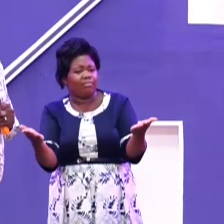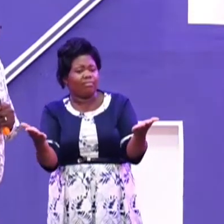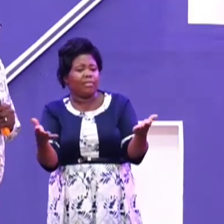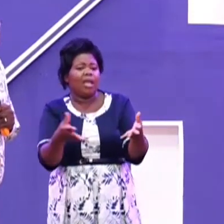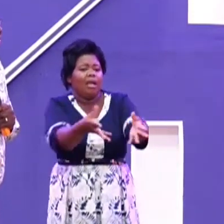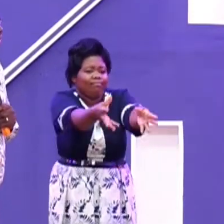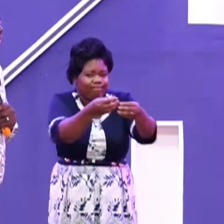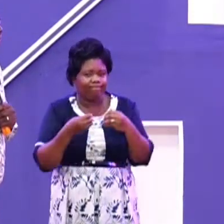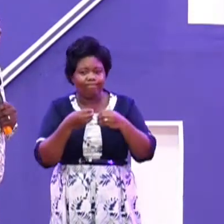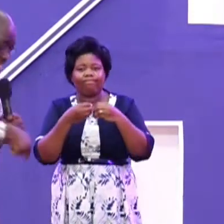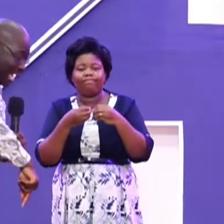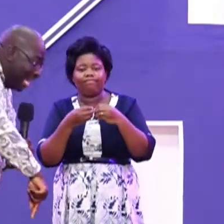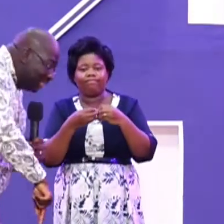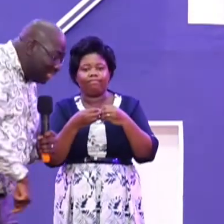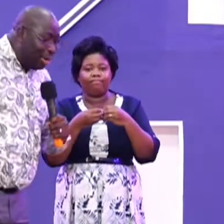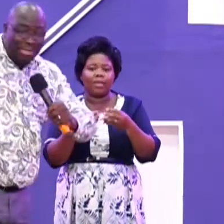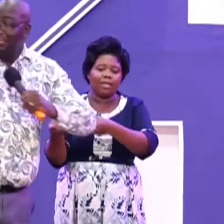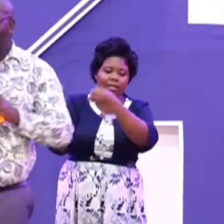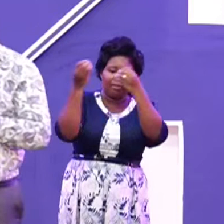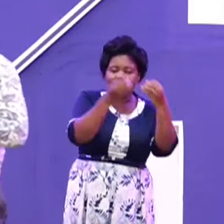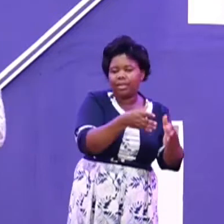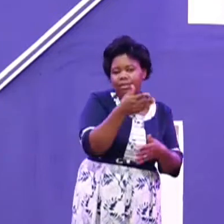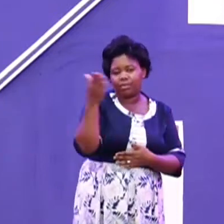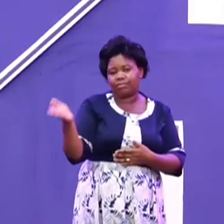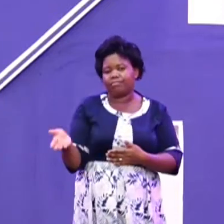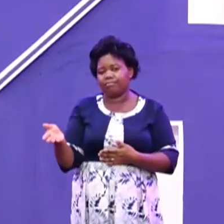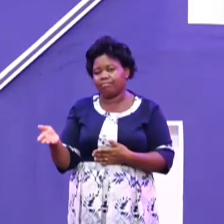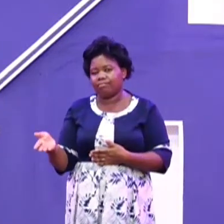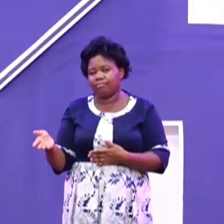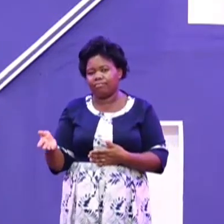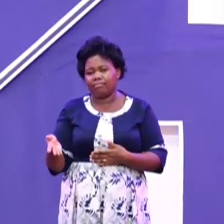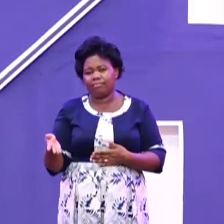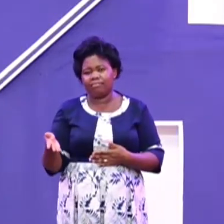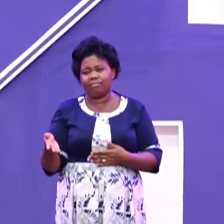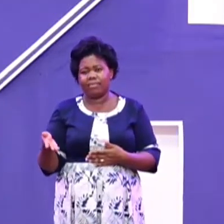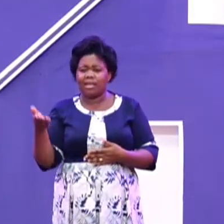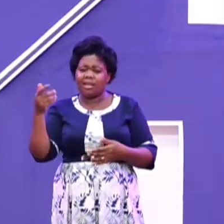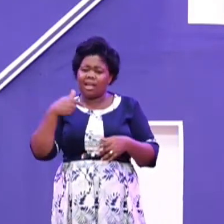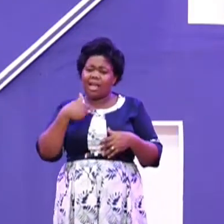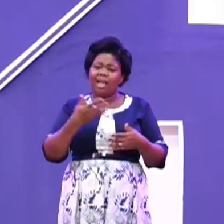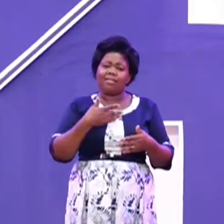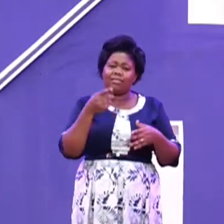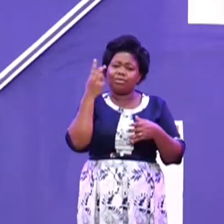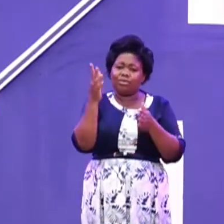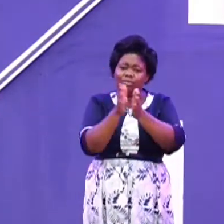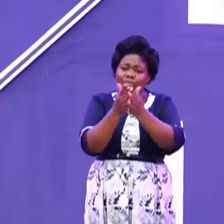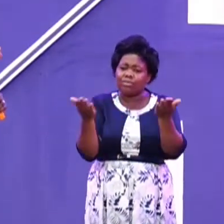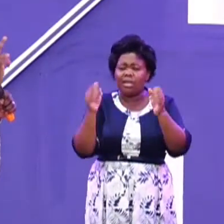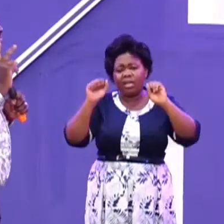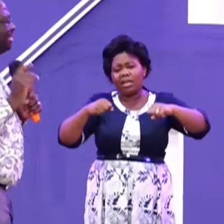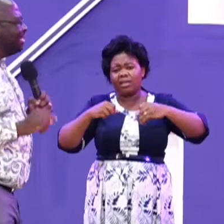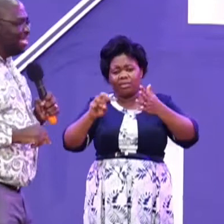Naga mujjako. He took it from him. Naga nzirisa wali. And gave it back to me. I have two papers. I can't read both